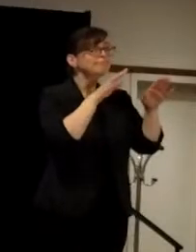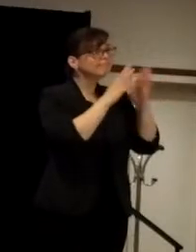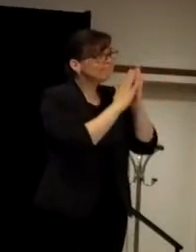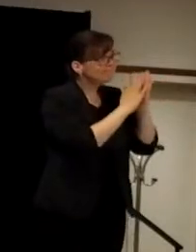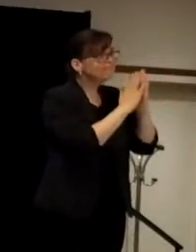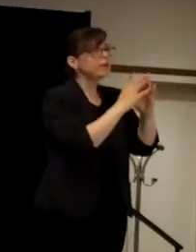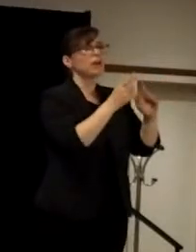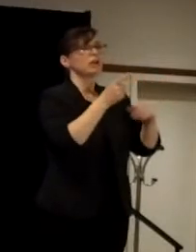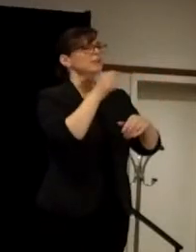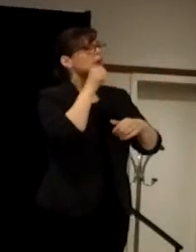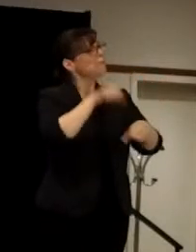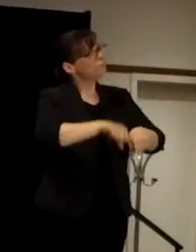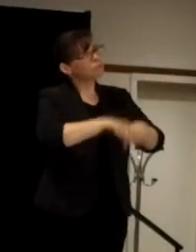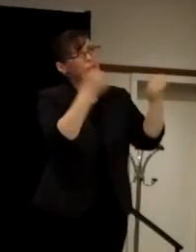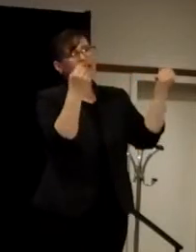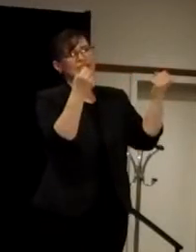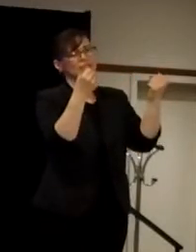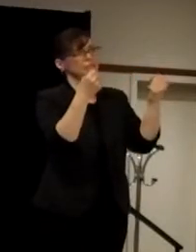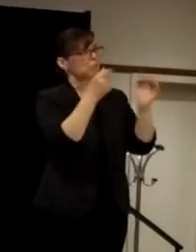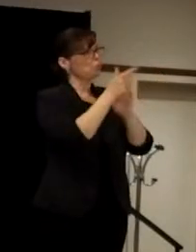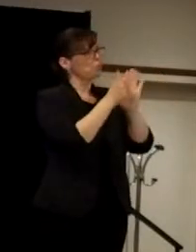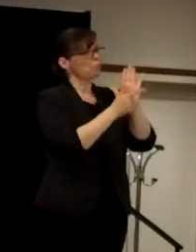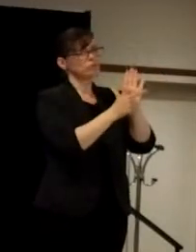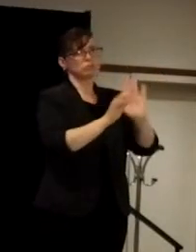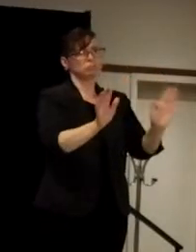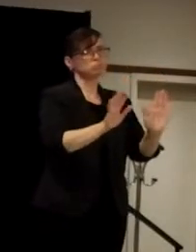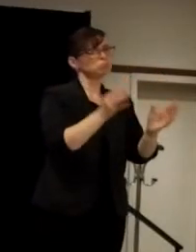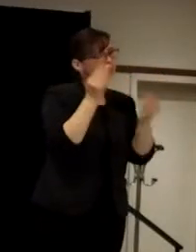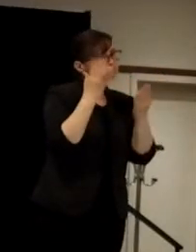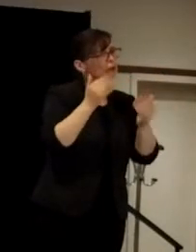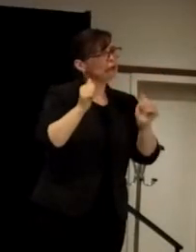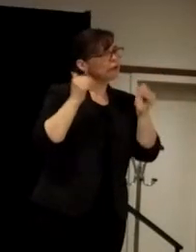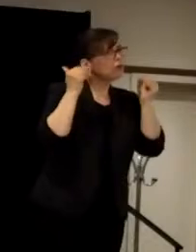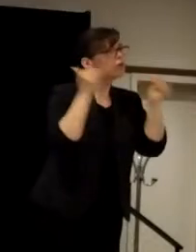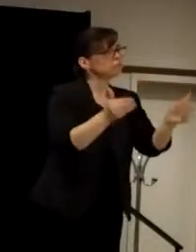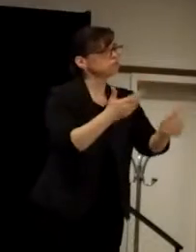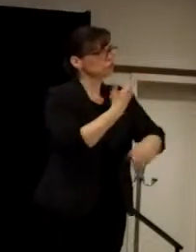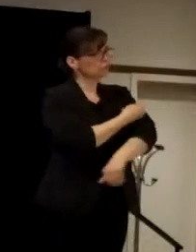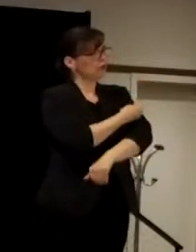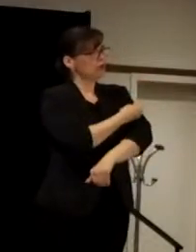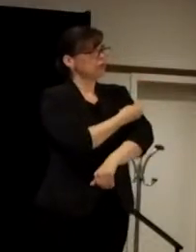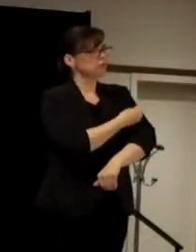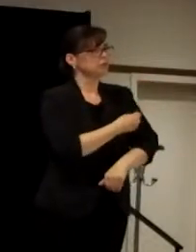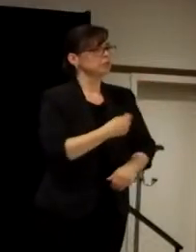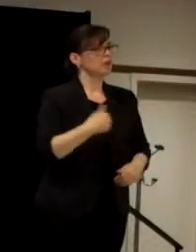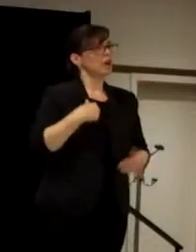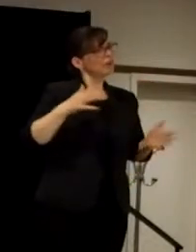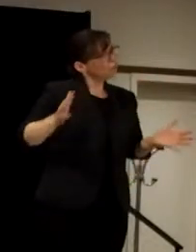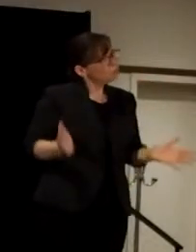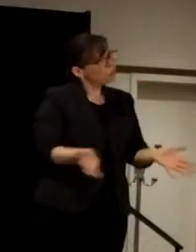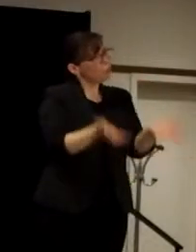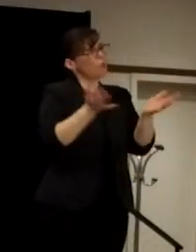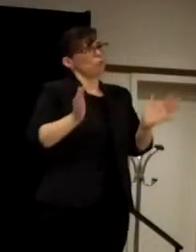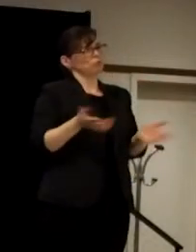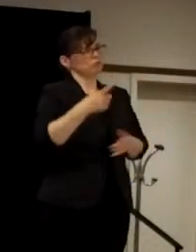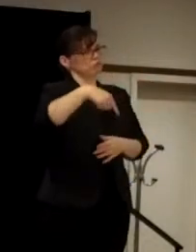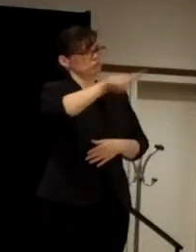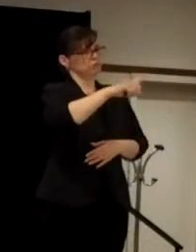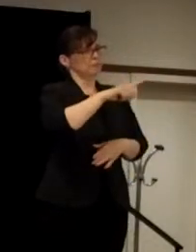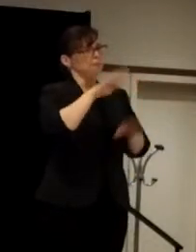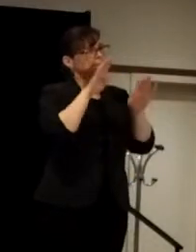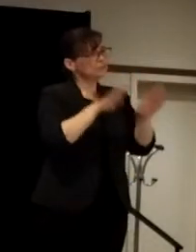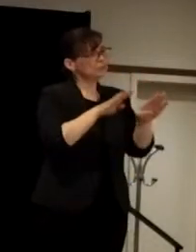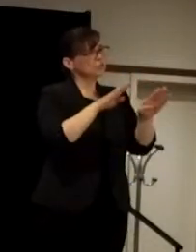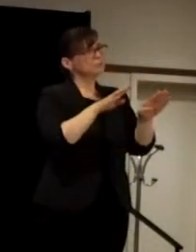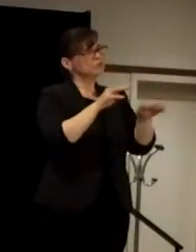want to wish you encouragement to be strong and disciplined on your journey, and happy Ramadan. Happy to take